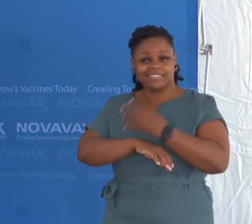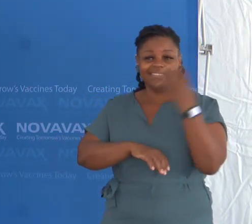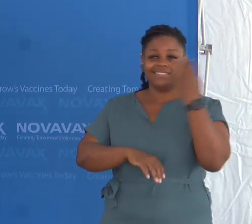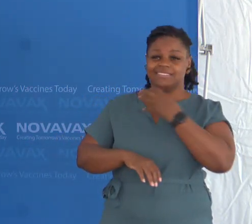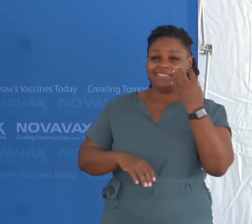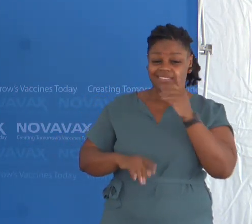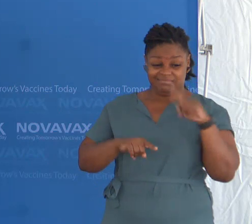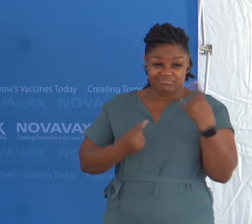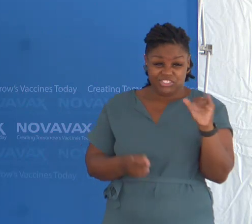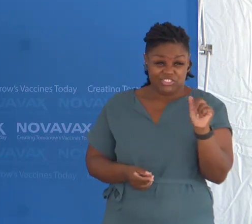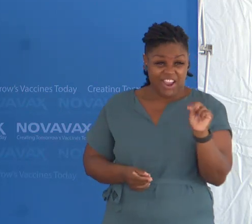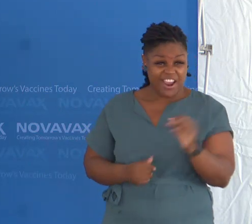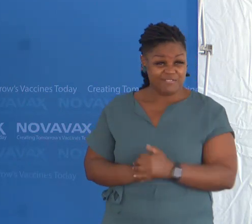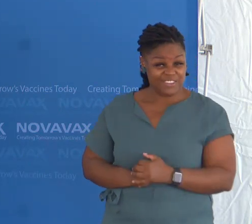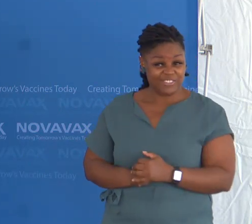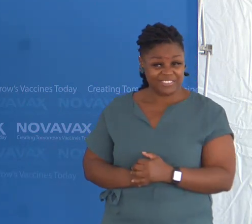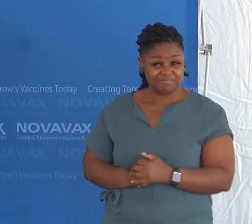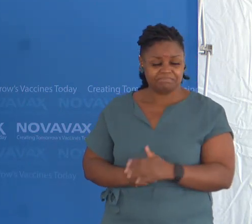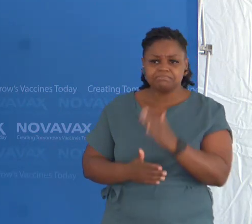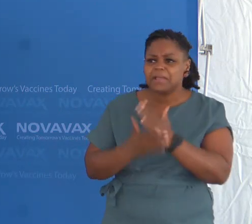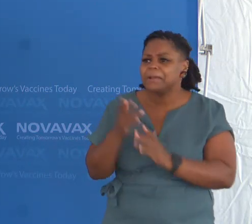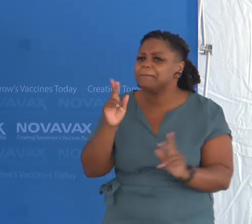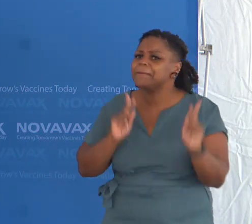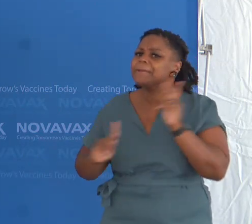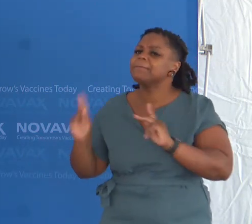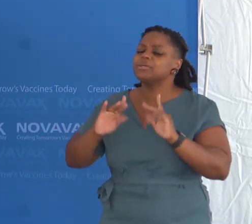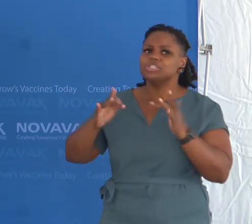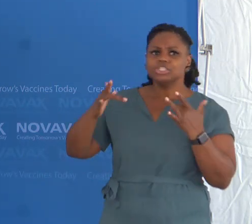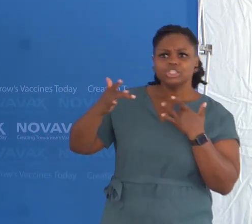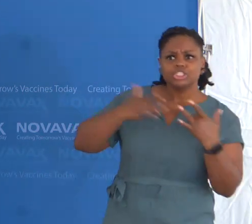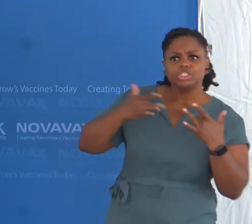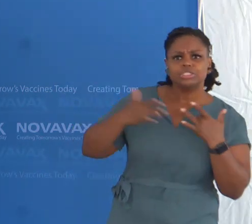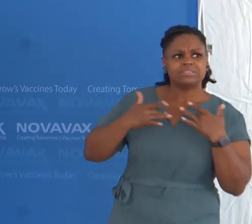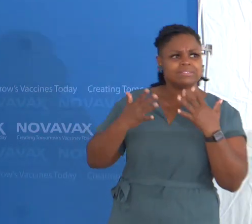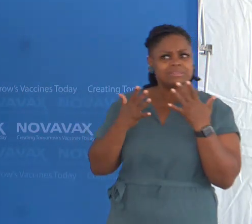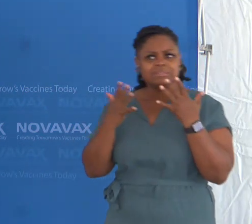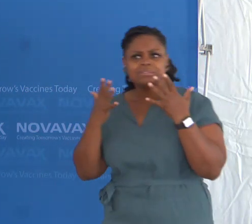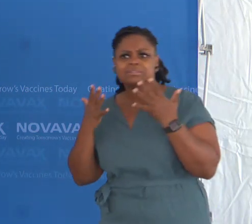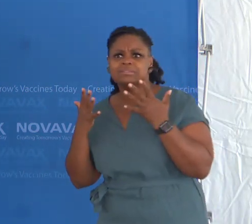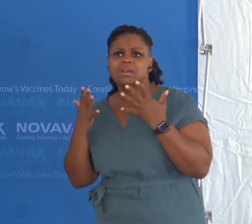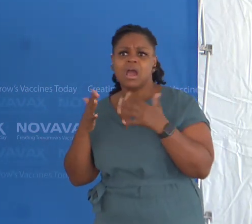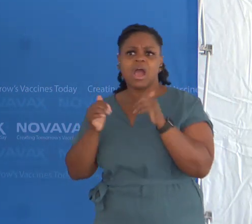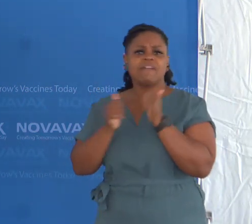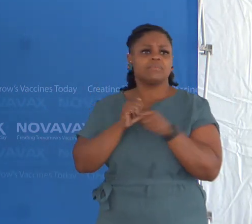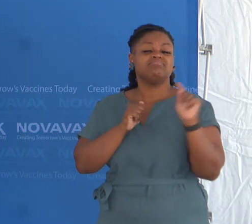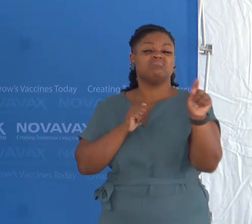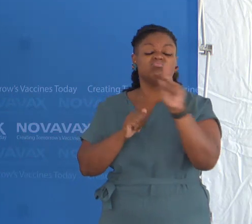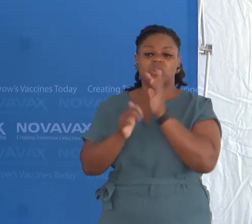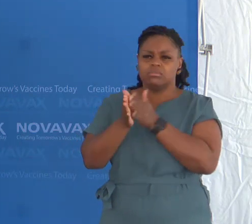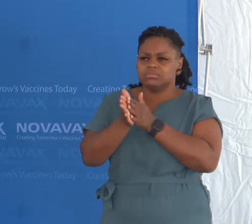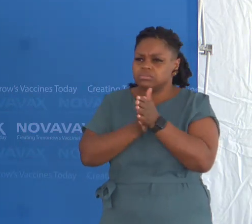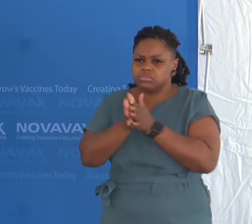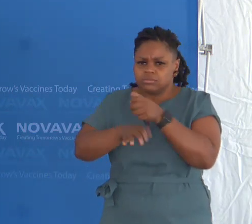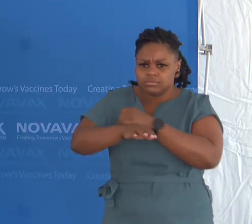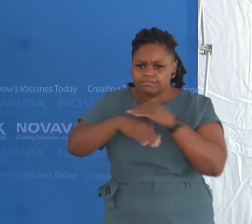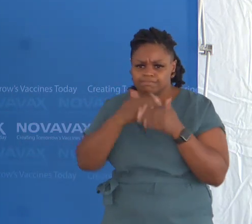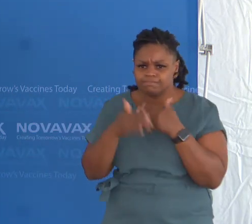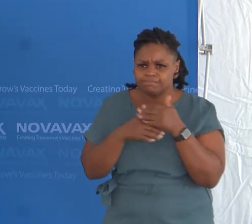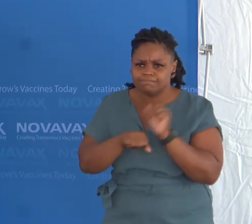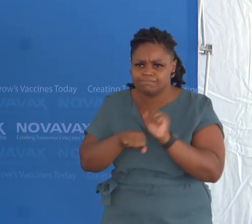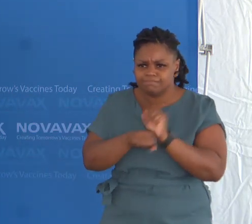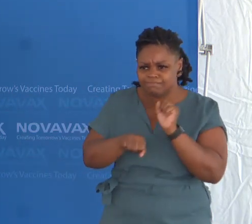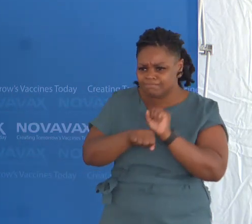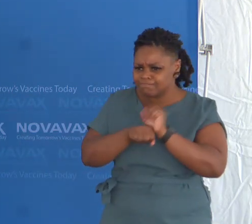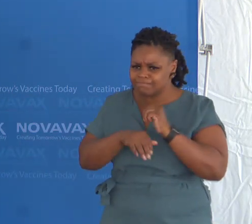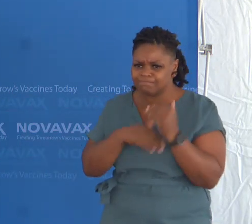Some people are getting weary, and I worry about that, but everybody's motivated to come into this shop. I mean, this is the place to